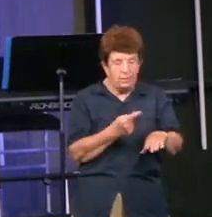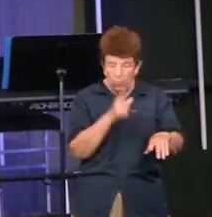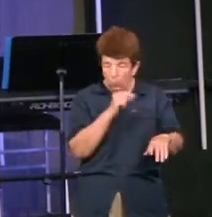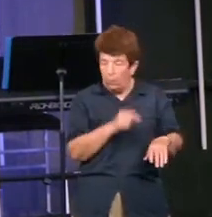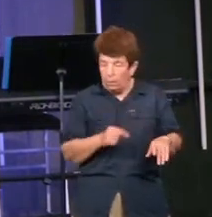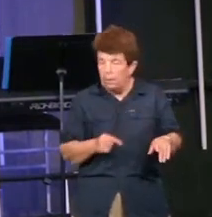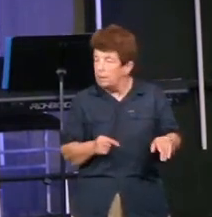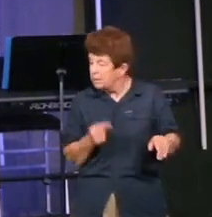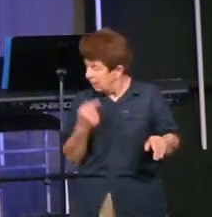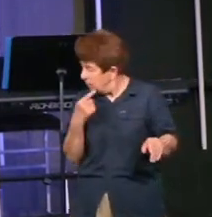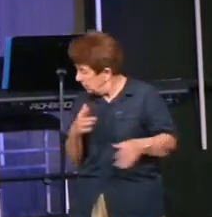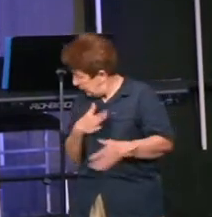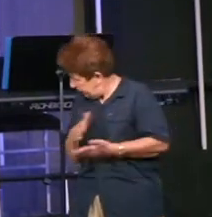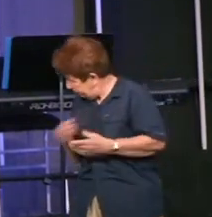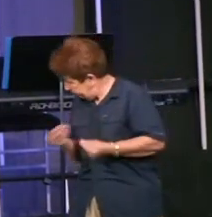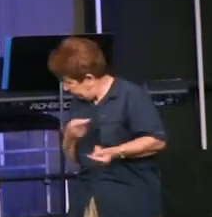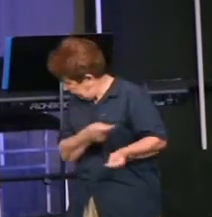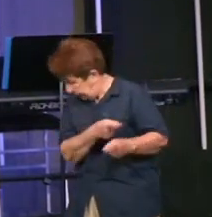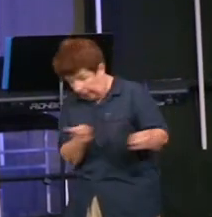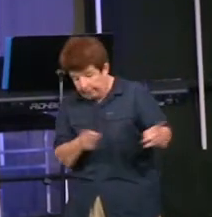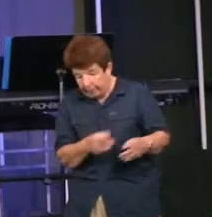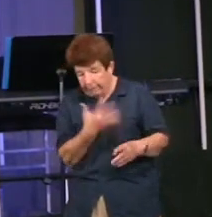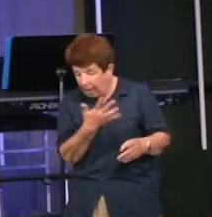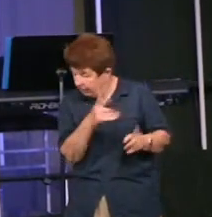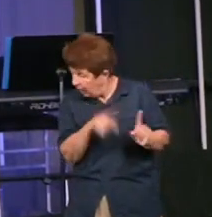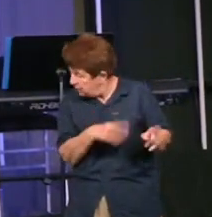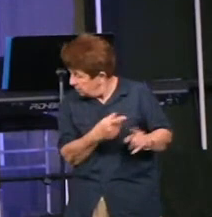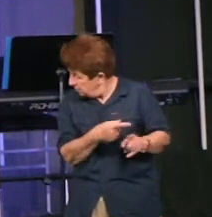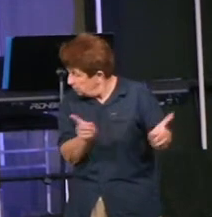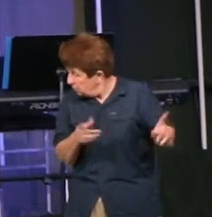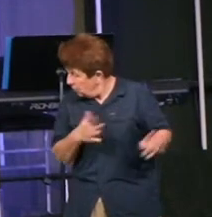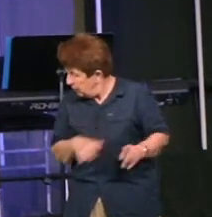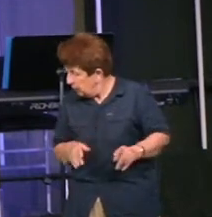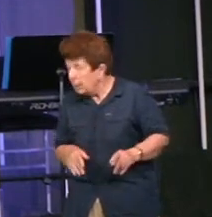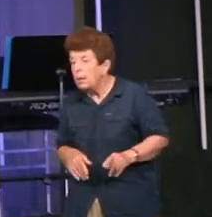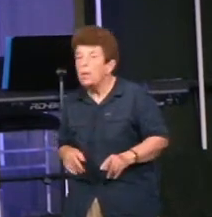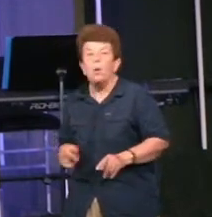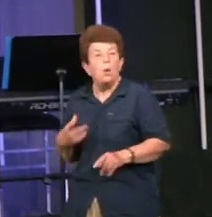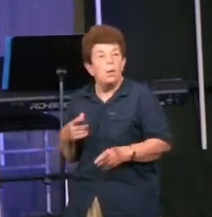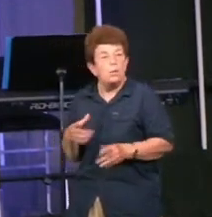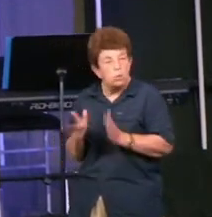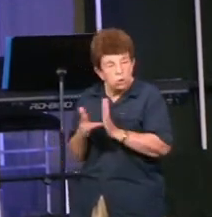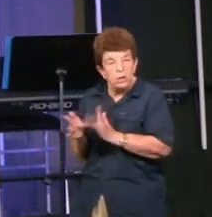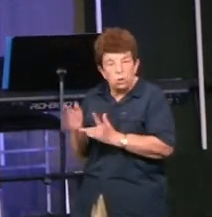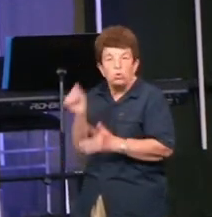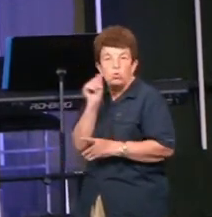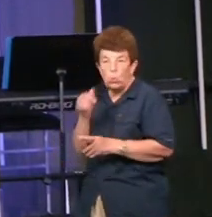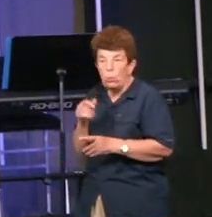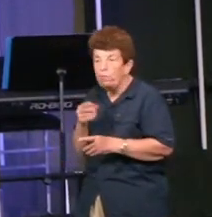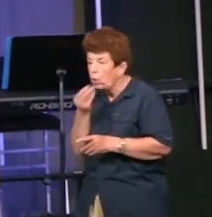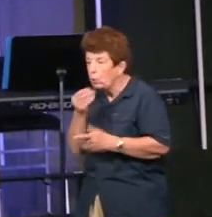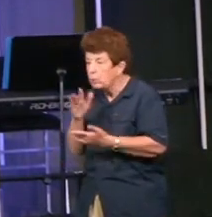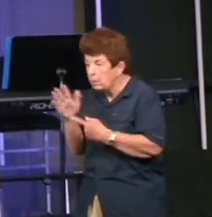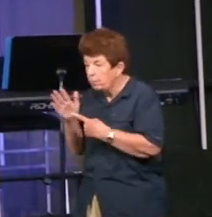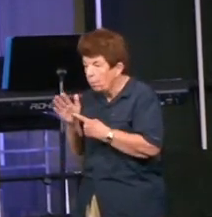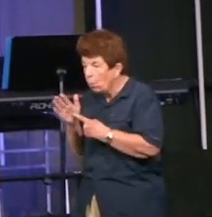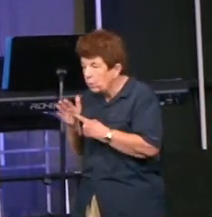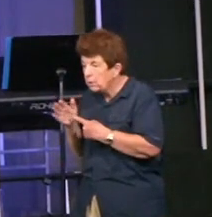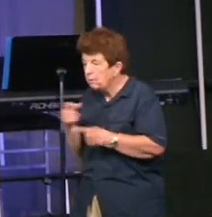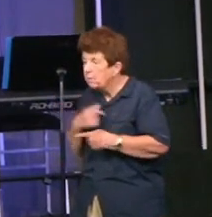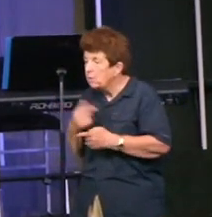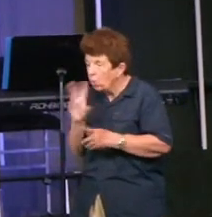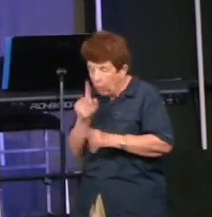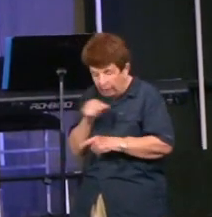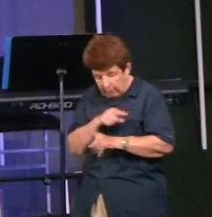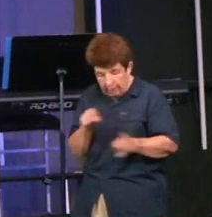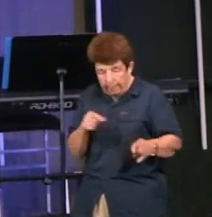hey, we need to feed these people. Why? Jesus knew that food was necessary for physical sustainment,